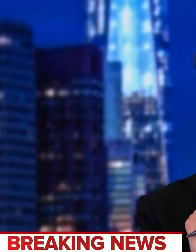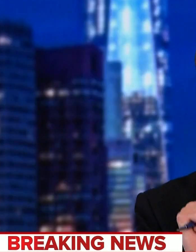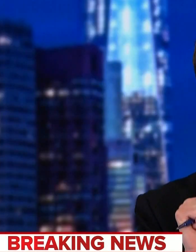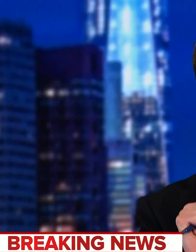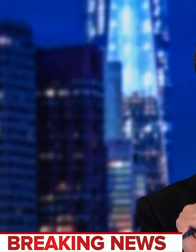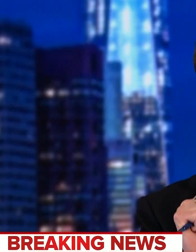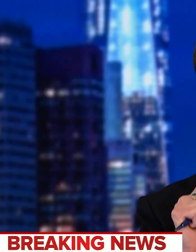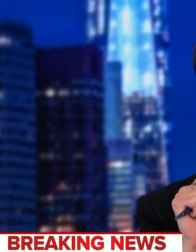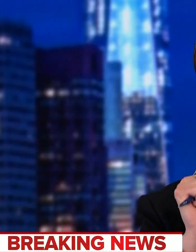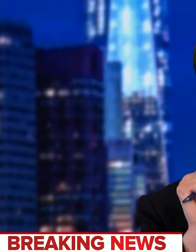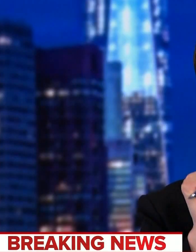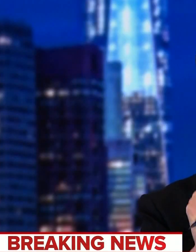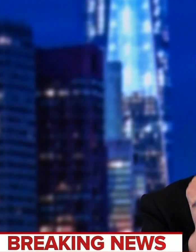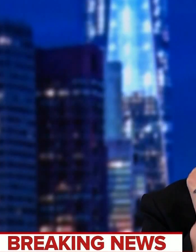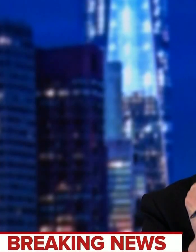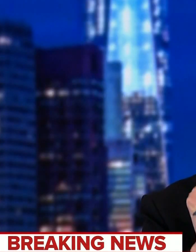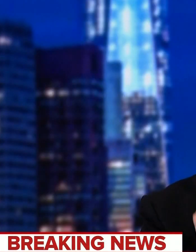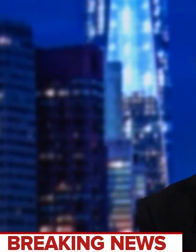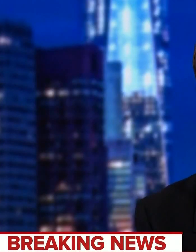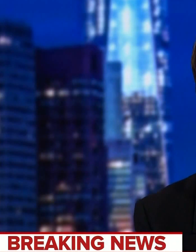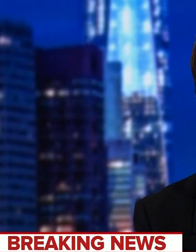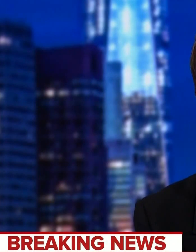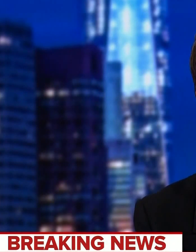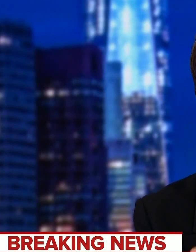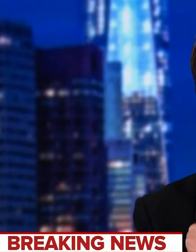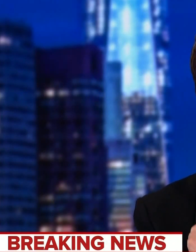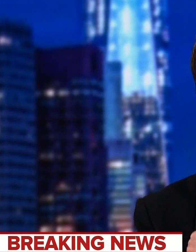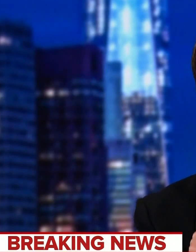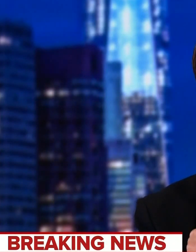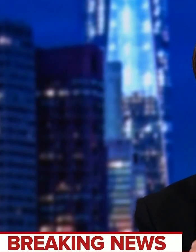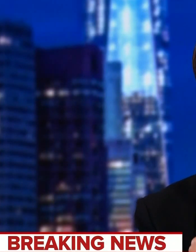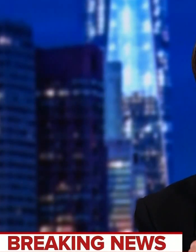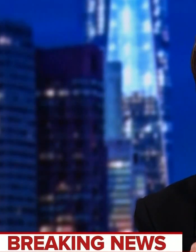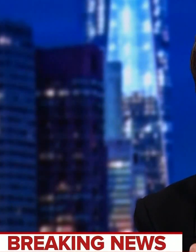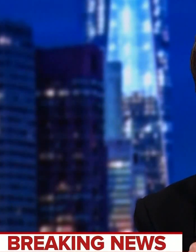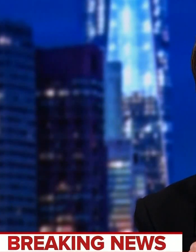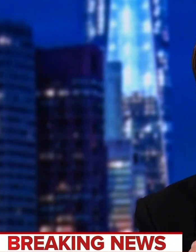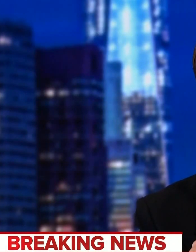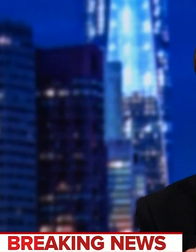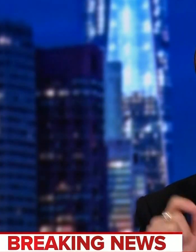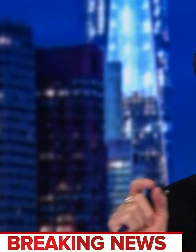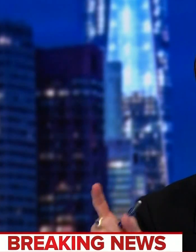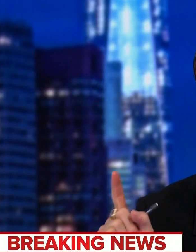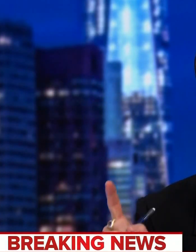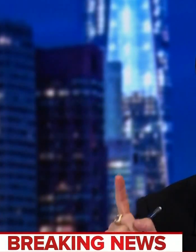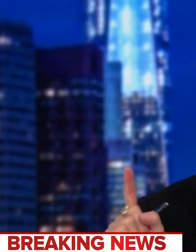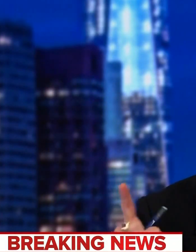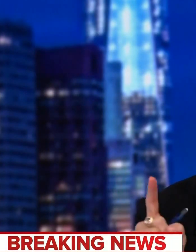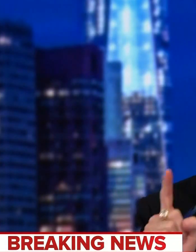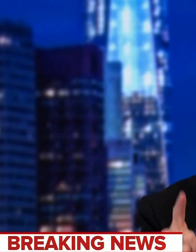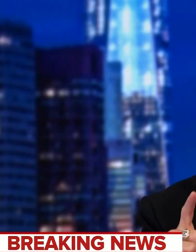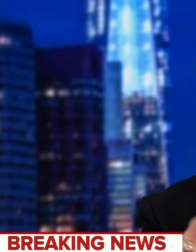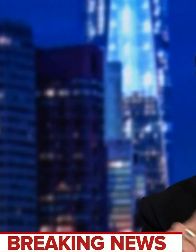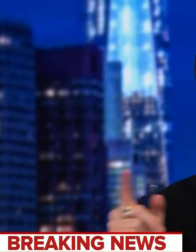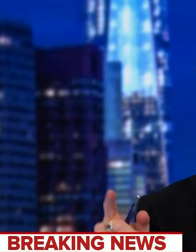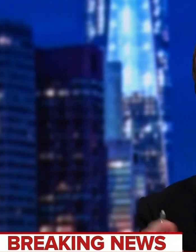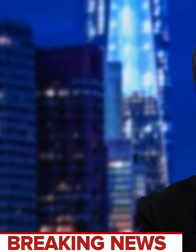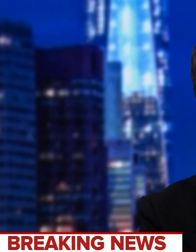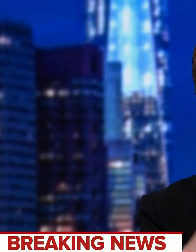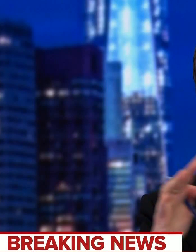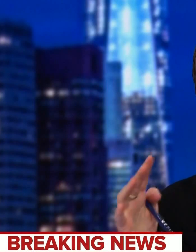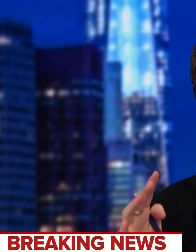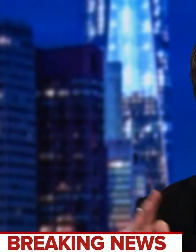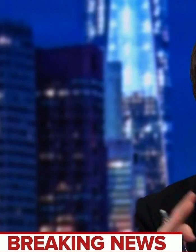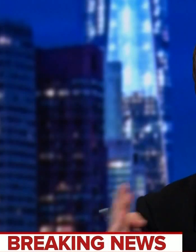Okay, so that's a remarkable window into what happened yesterday, for which we have to think about what